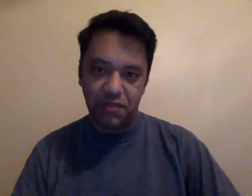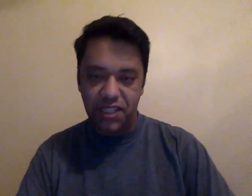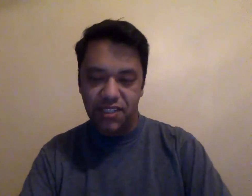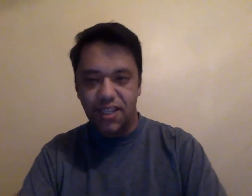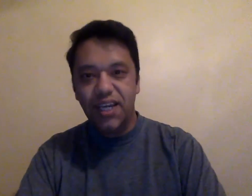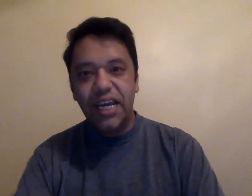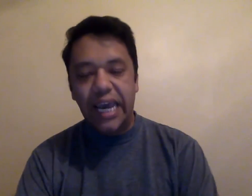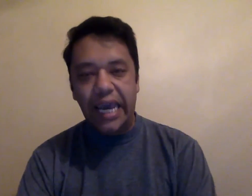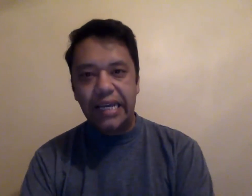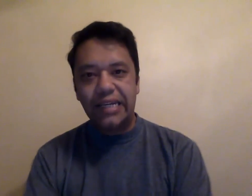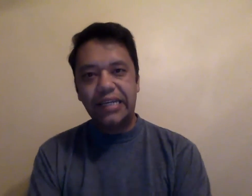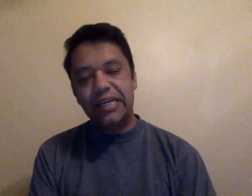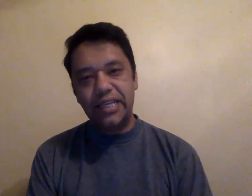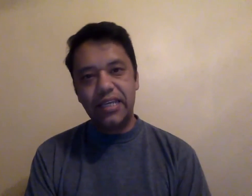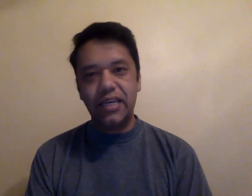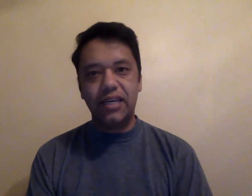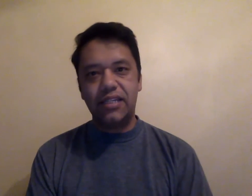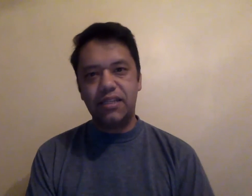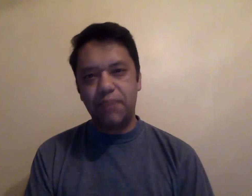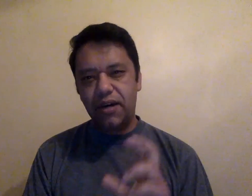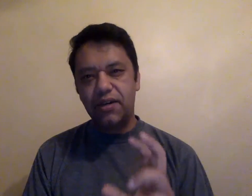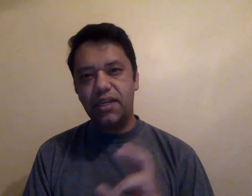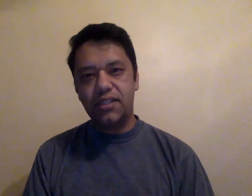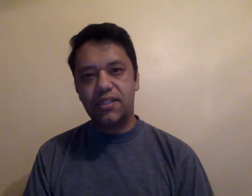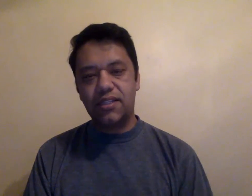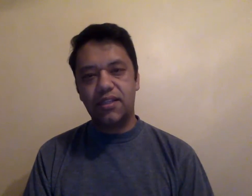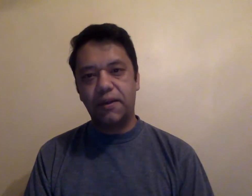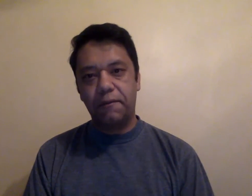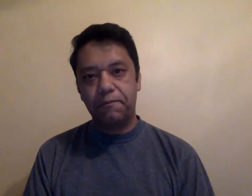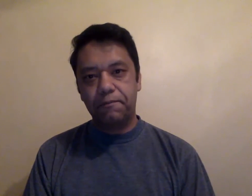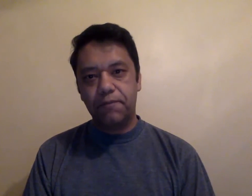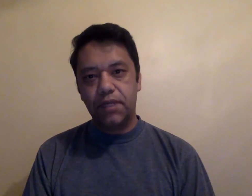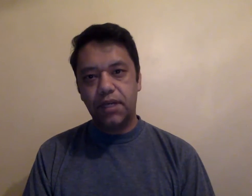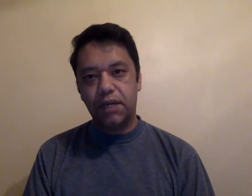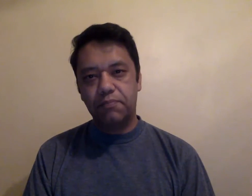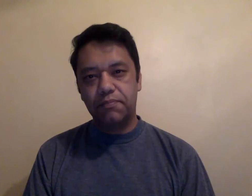us. And it's about his